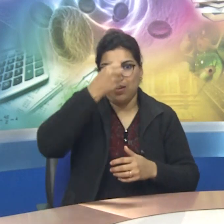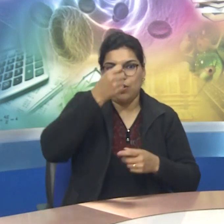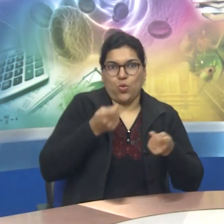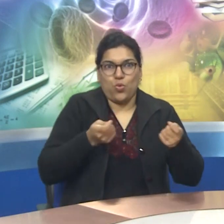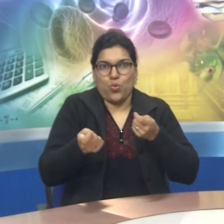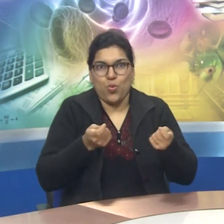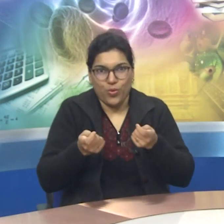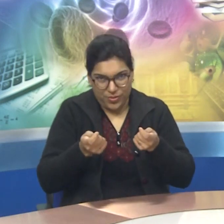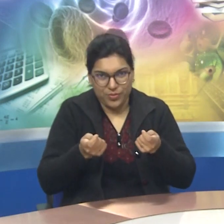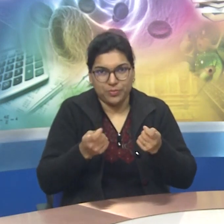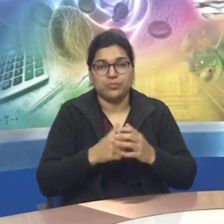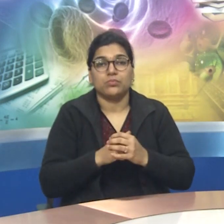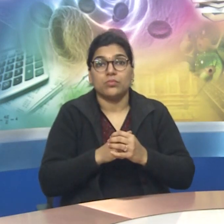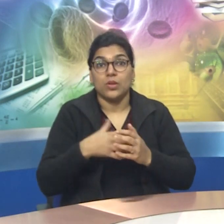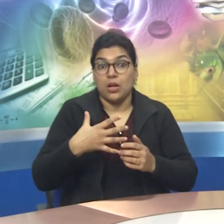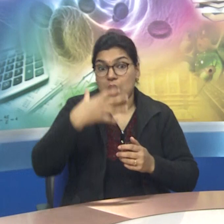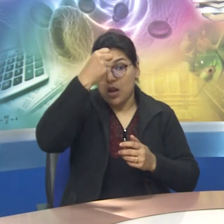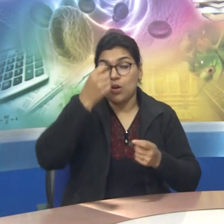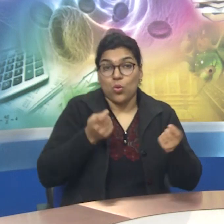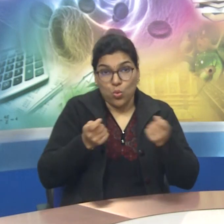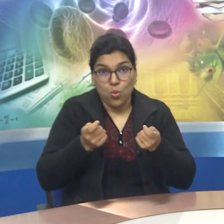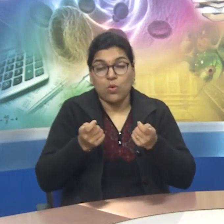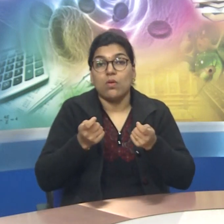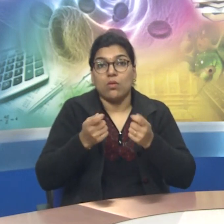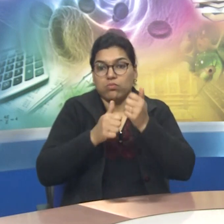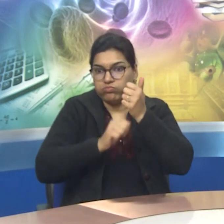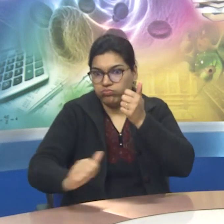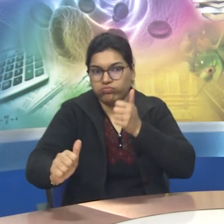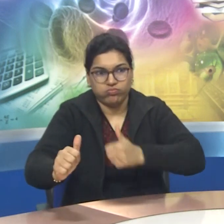talks about the centralized prenatal cataloging.